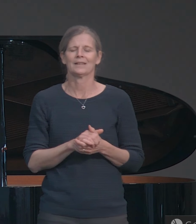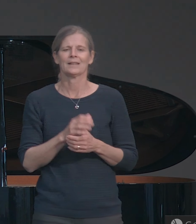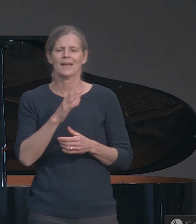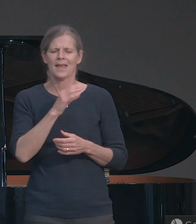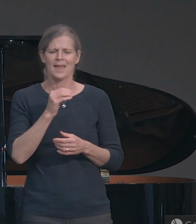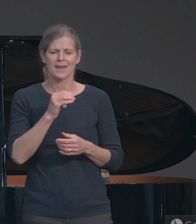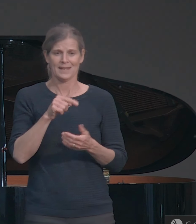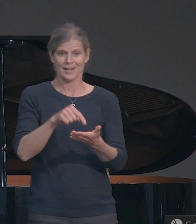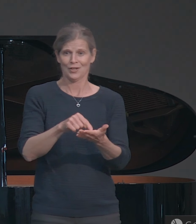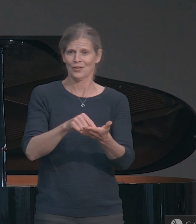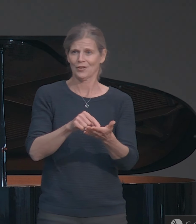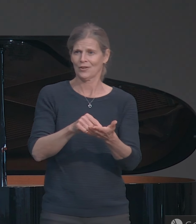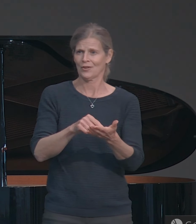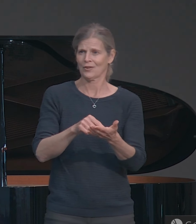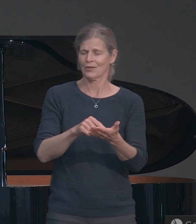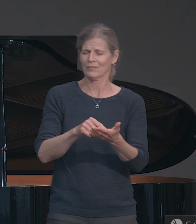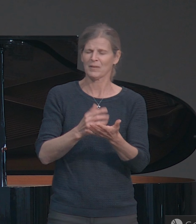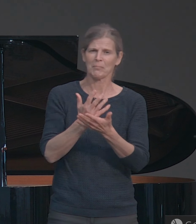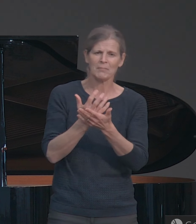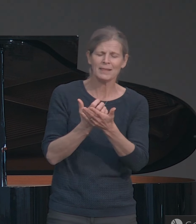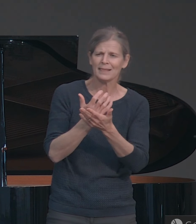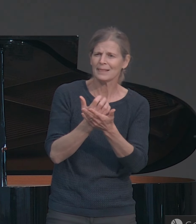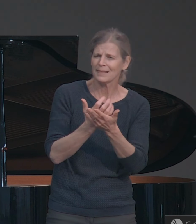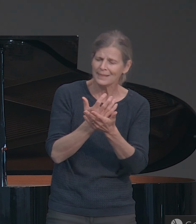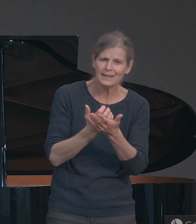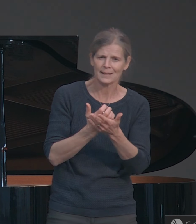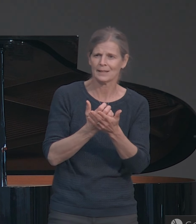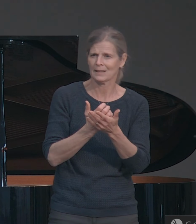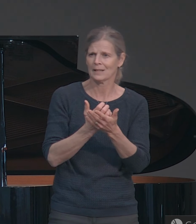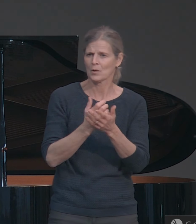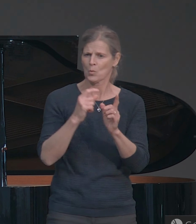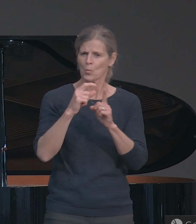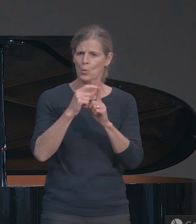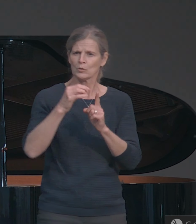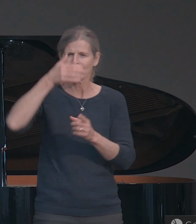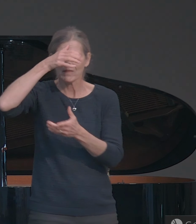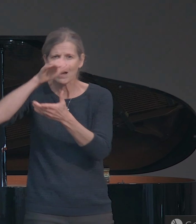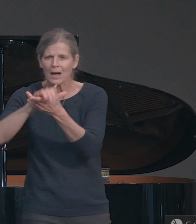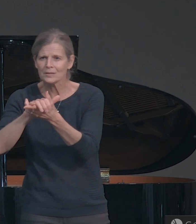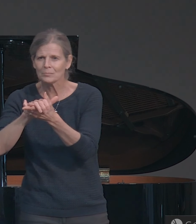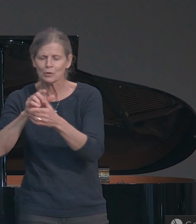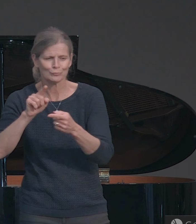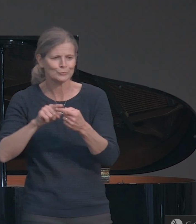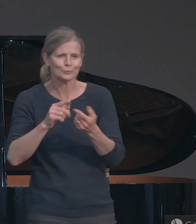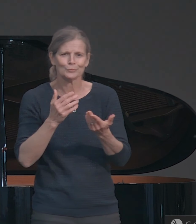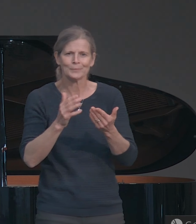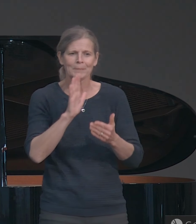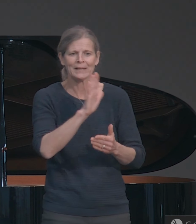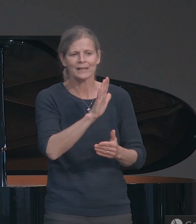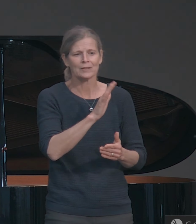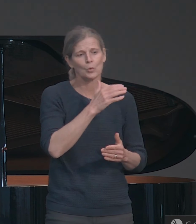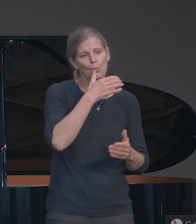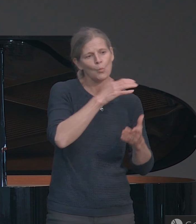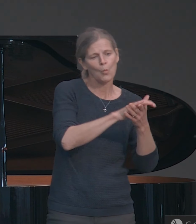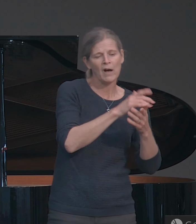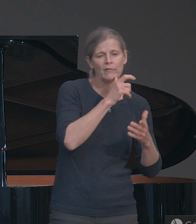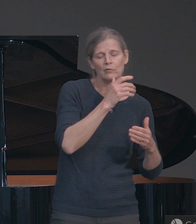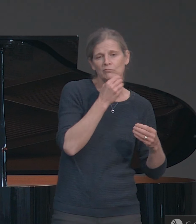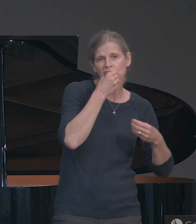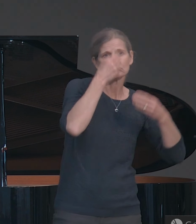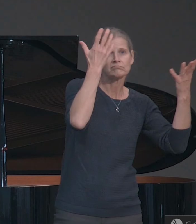And here you have the pleading words of a husband, maybe to his indifferent wife or